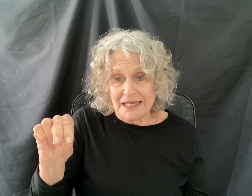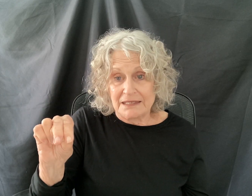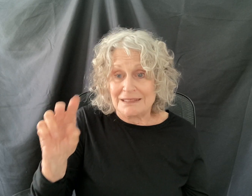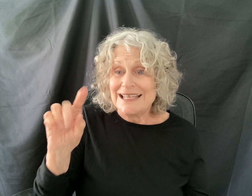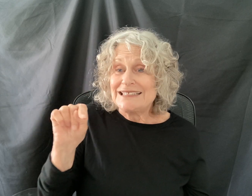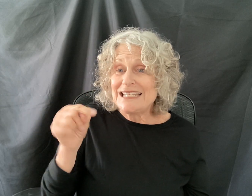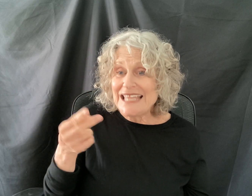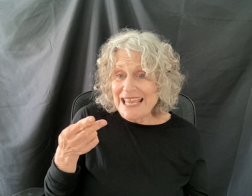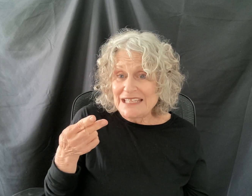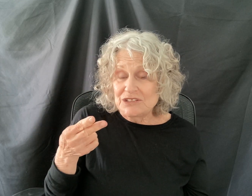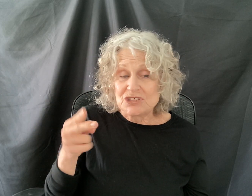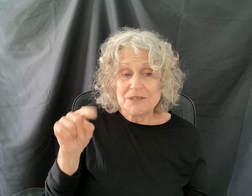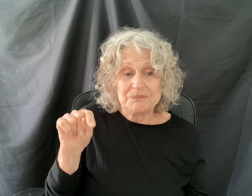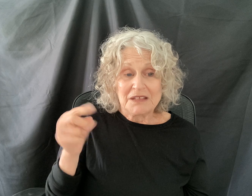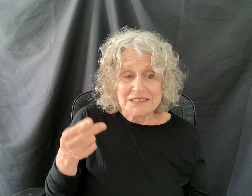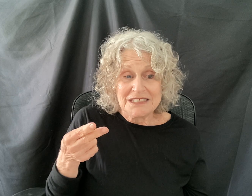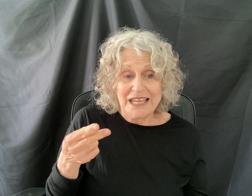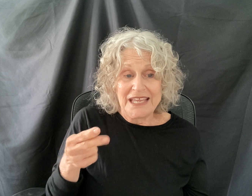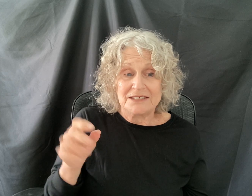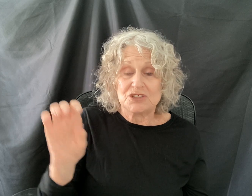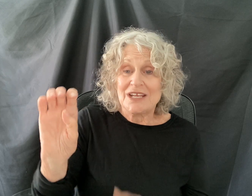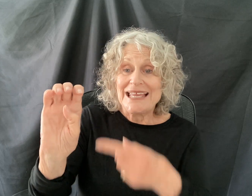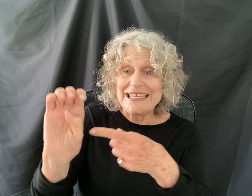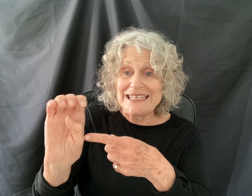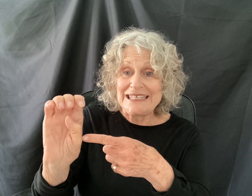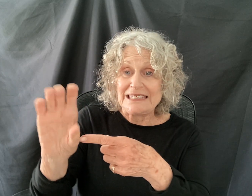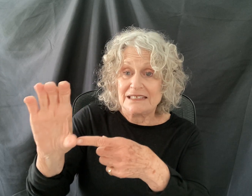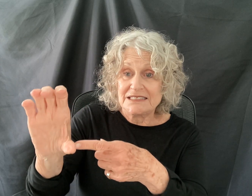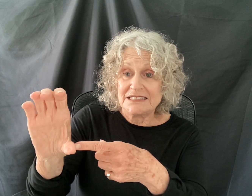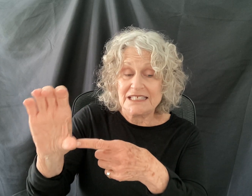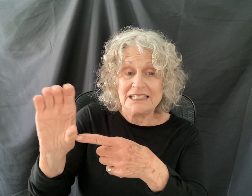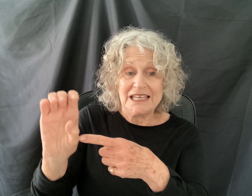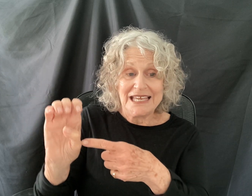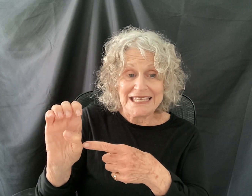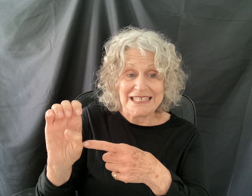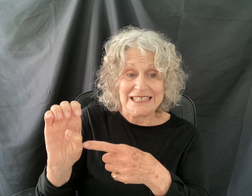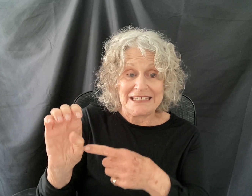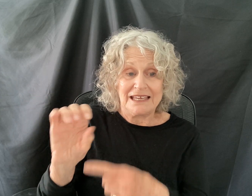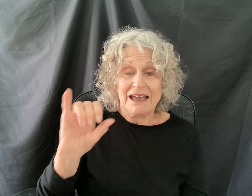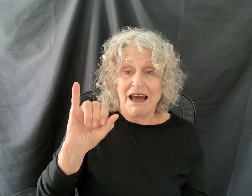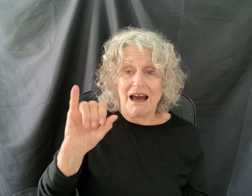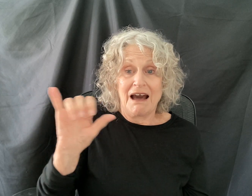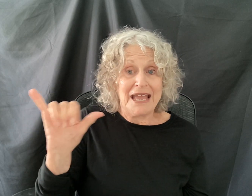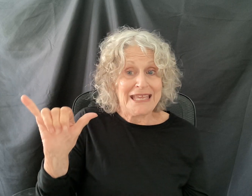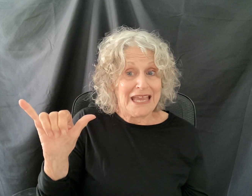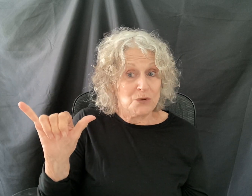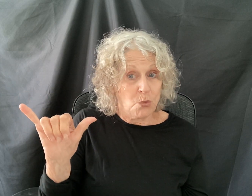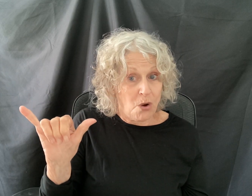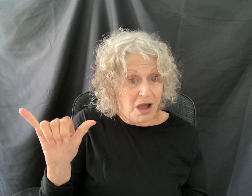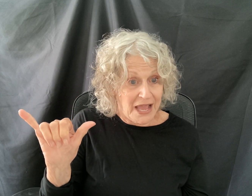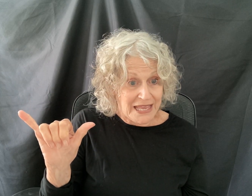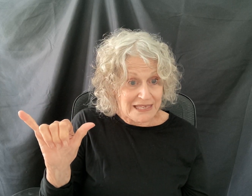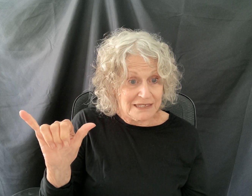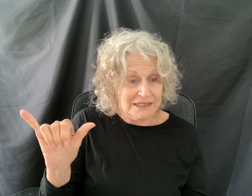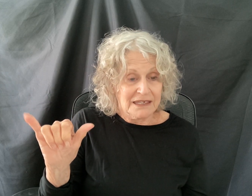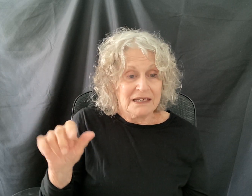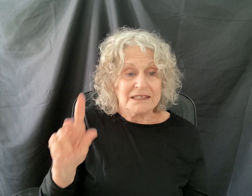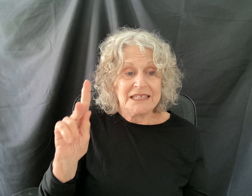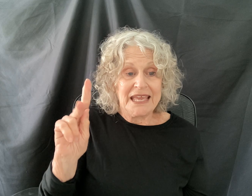N, T-H, T-H, E, C, E, I and Y,